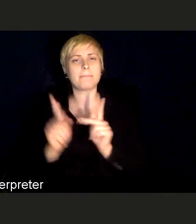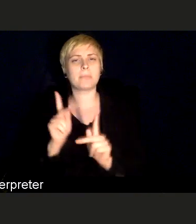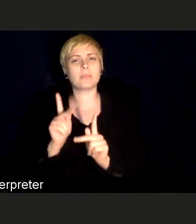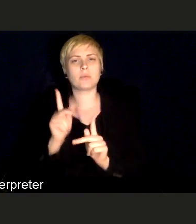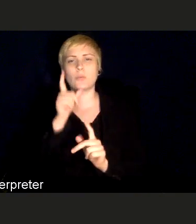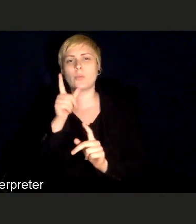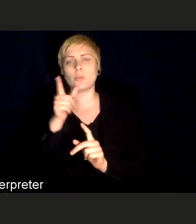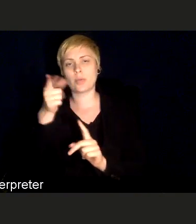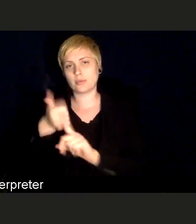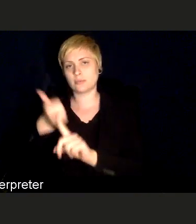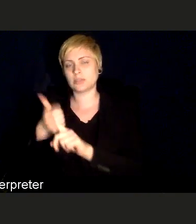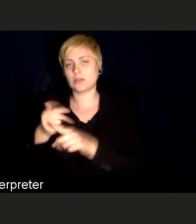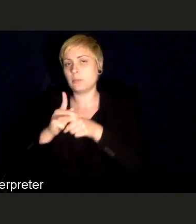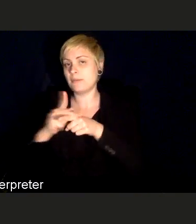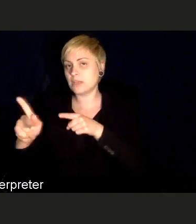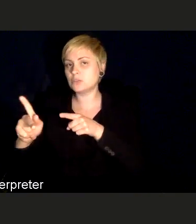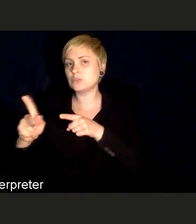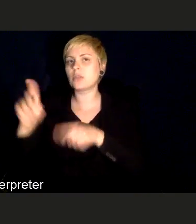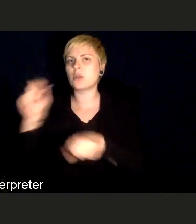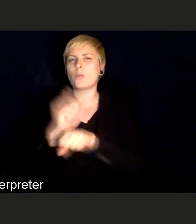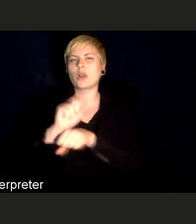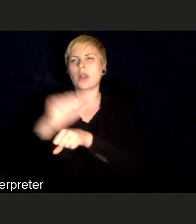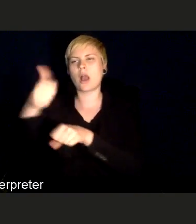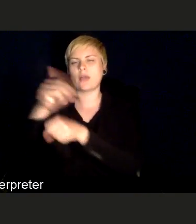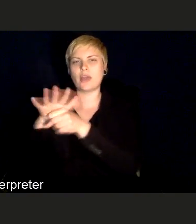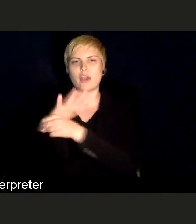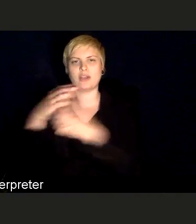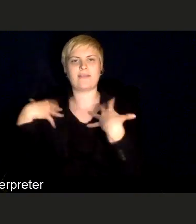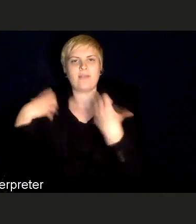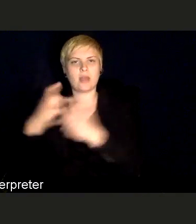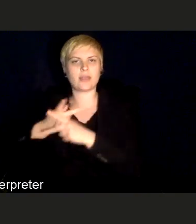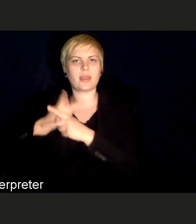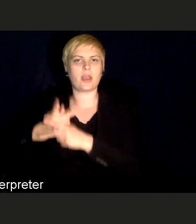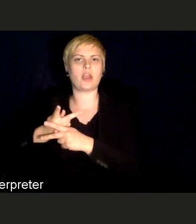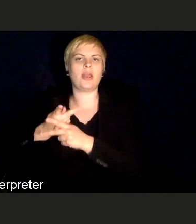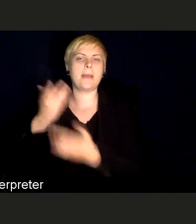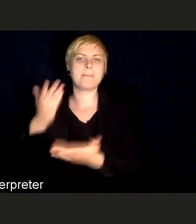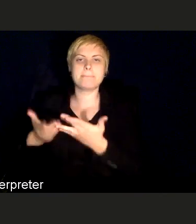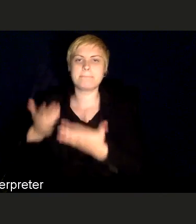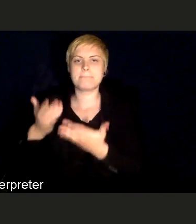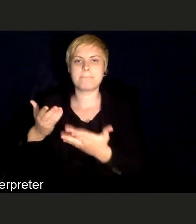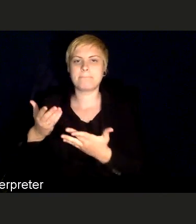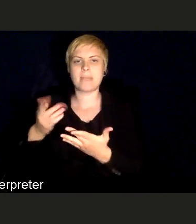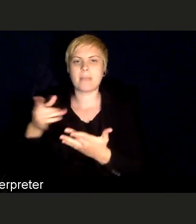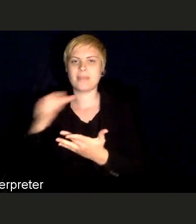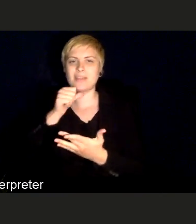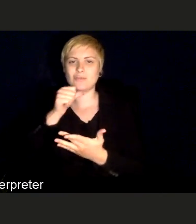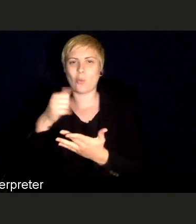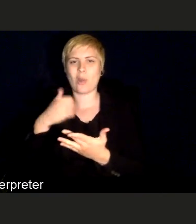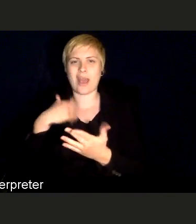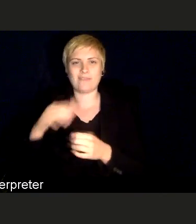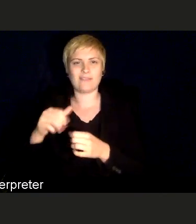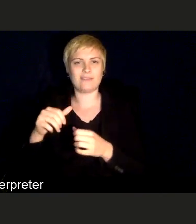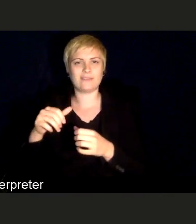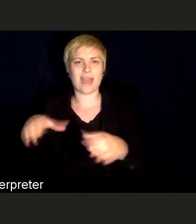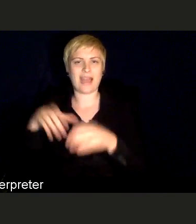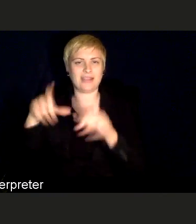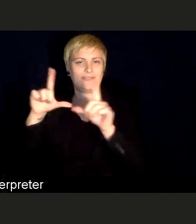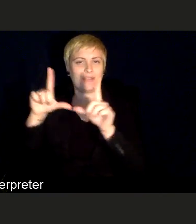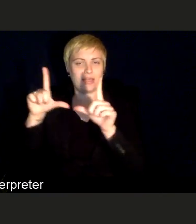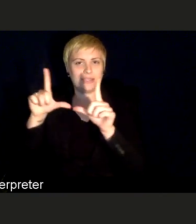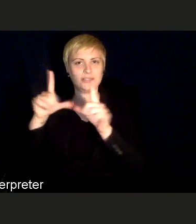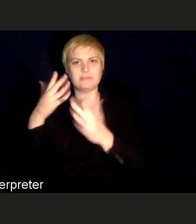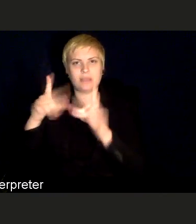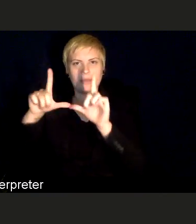professionals that are currently working in other areas of healthcare and have maybe not necessarily kept their licenses active. Again, the state has a fairly